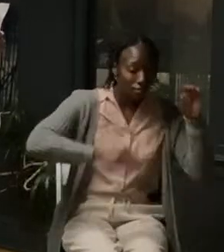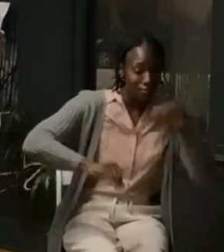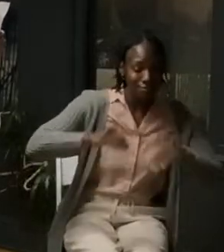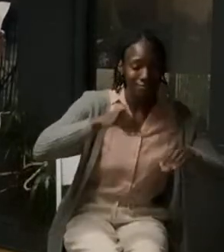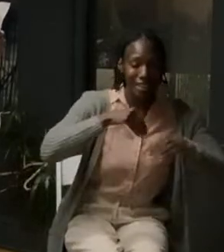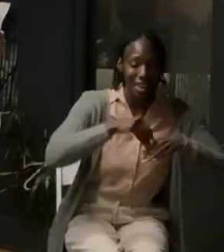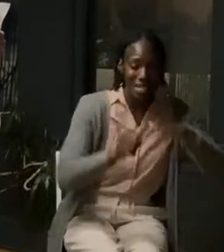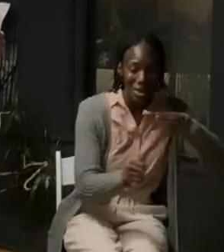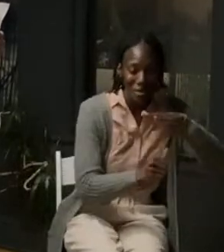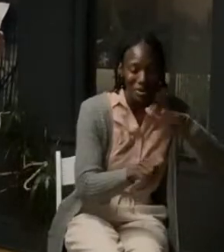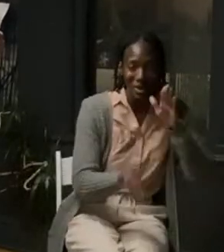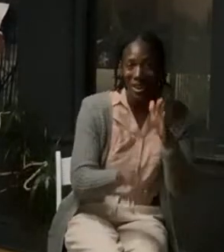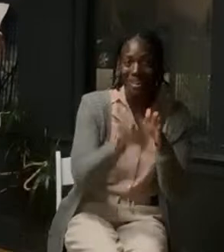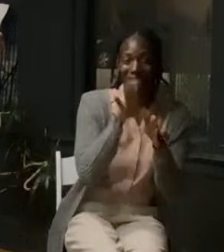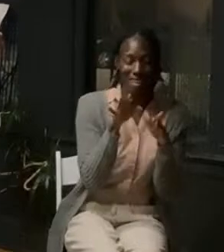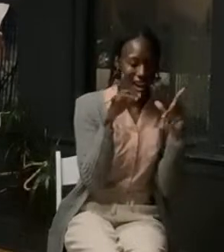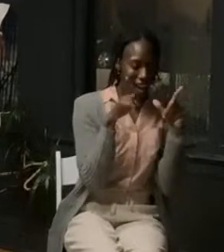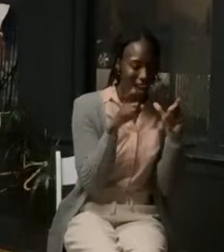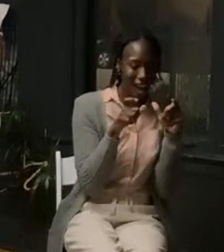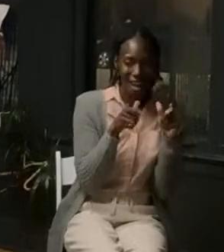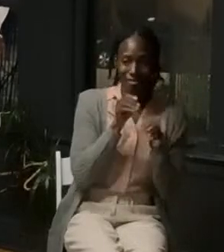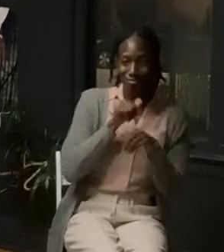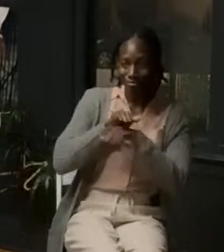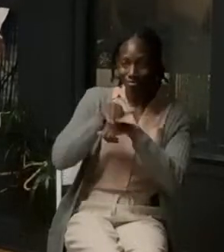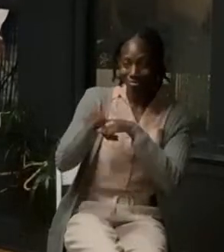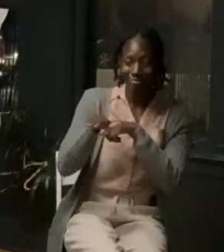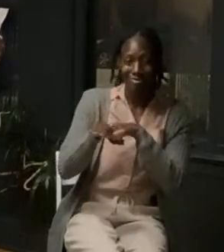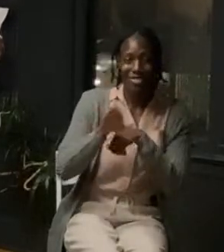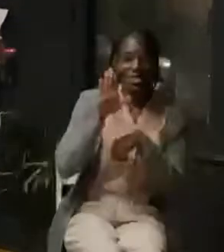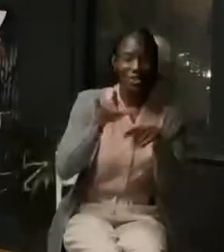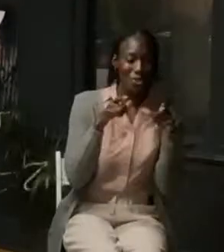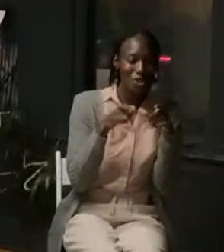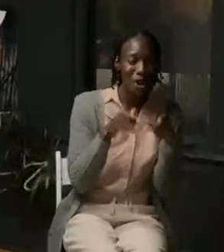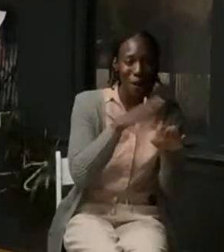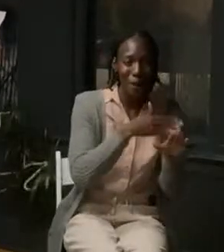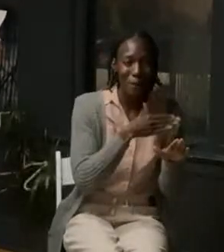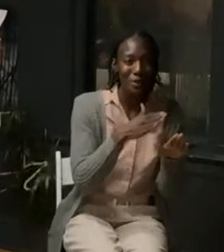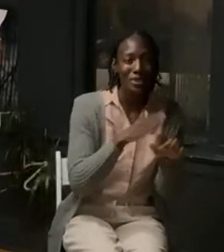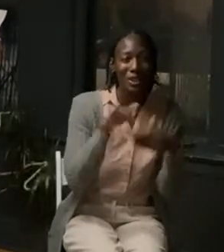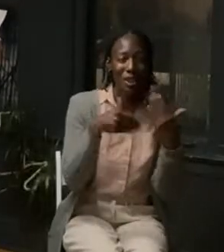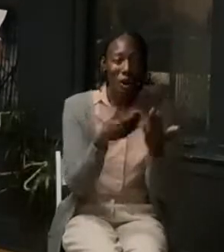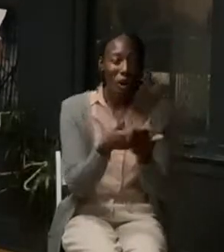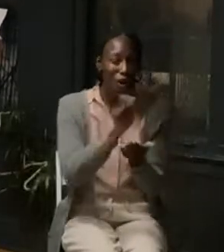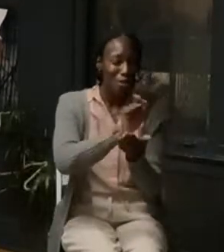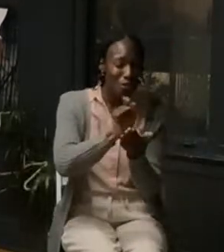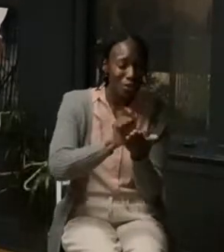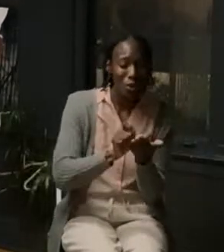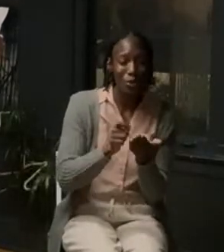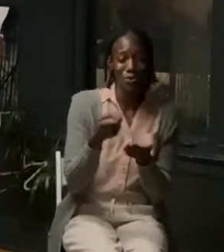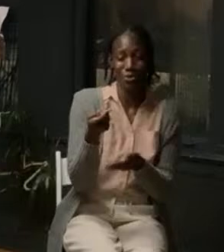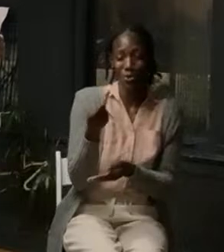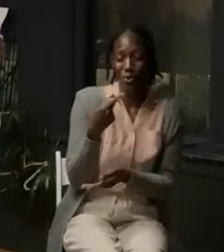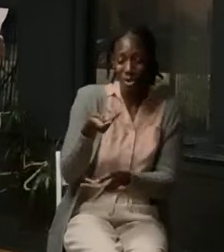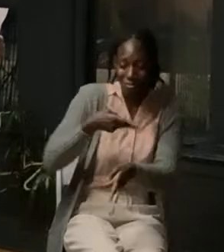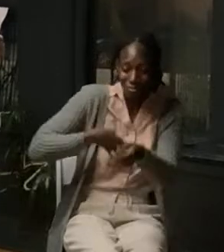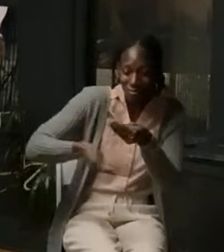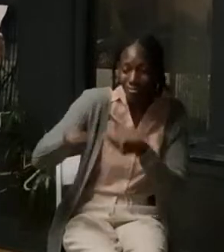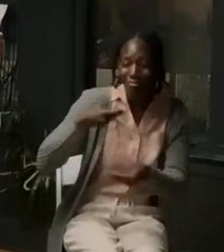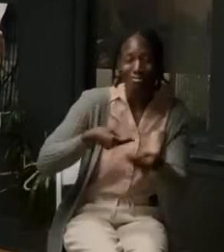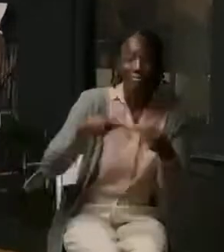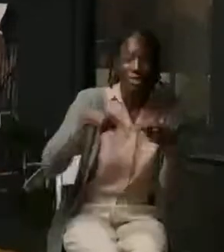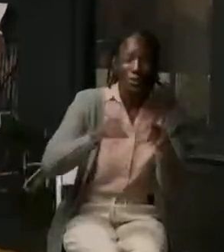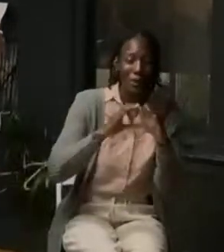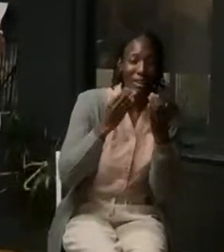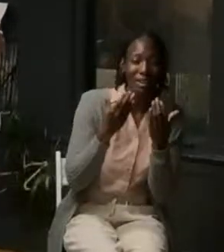picture of your cassette in penciled handwriting, all the notes we passed in class, letters in envelopes, red